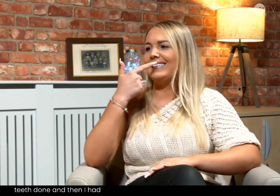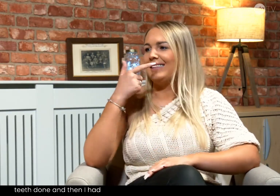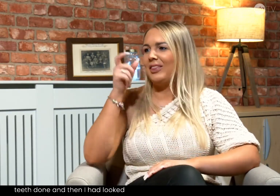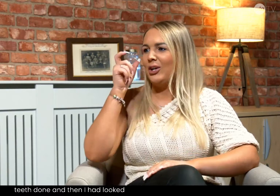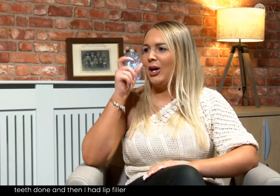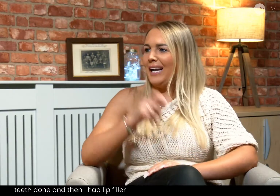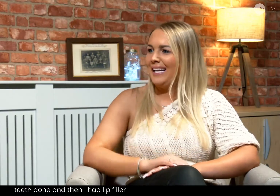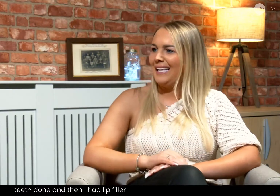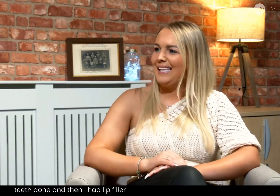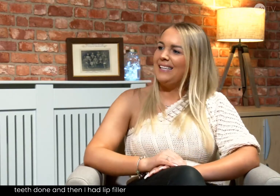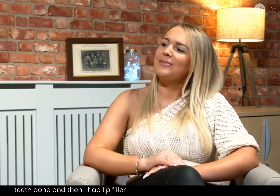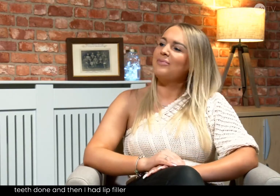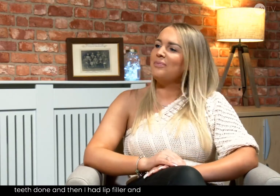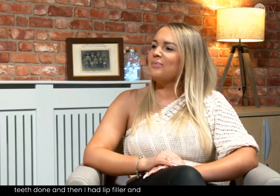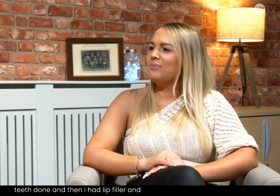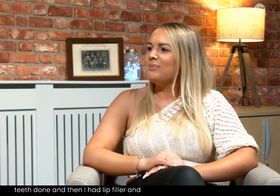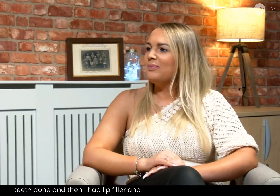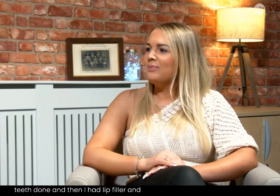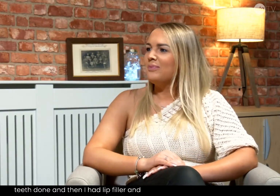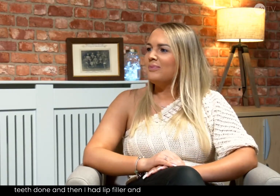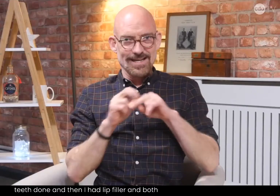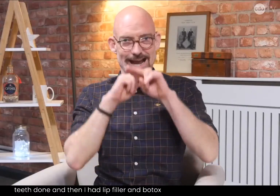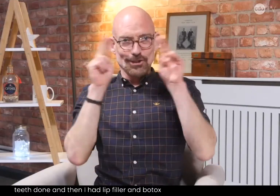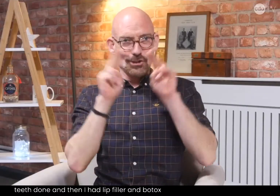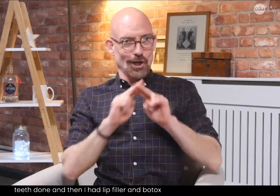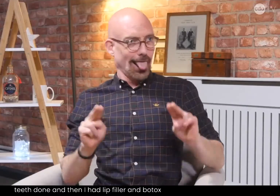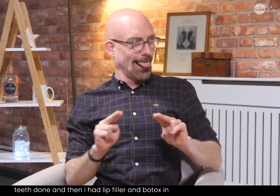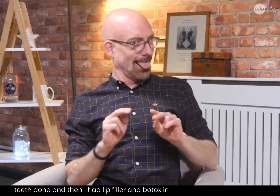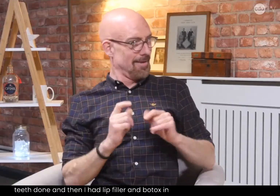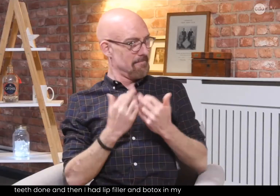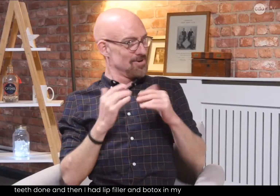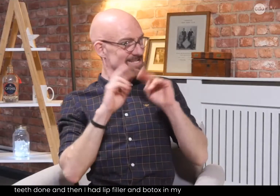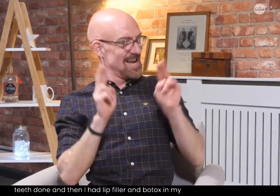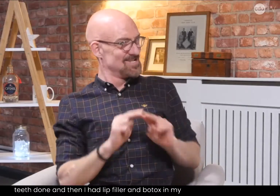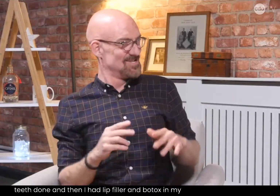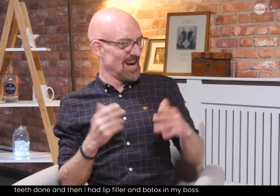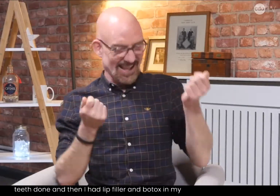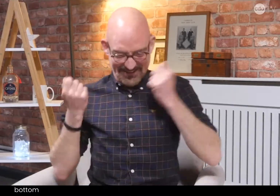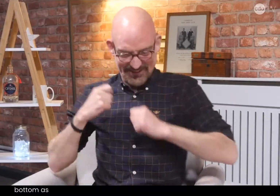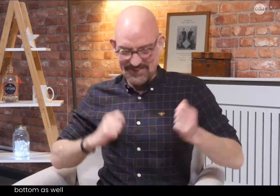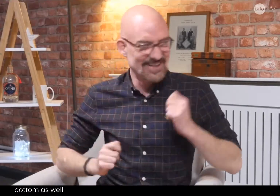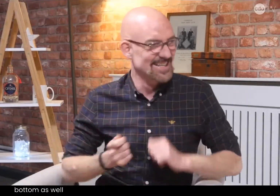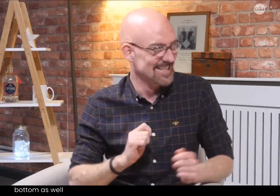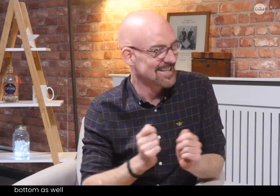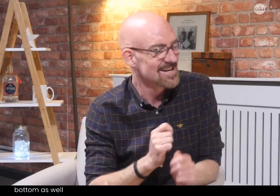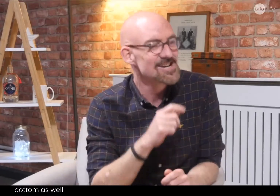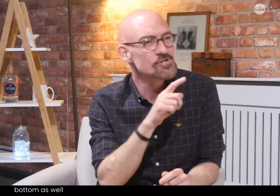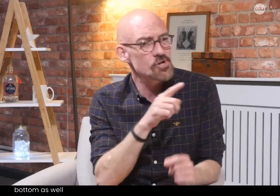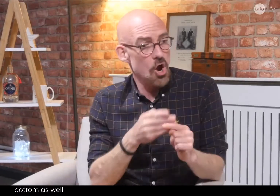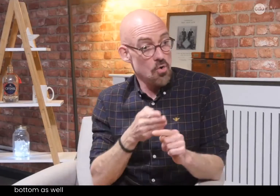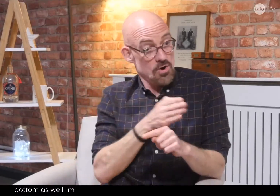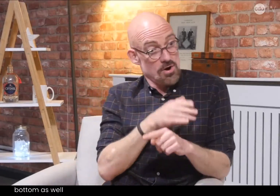and Botox in my bottom as well. Oh my goodness, you had so much done to